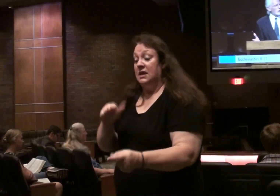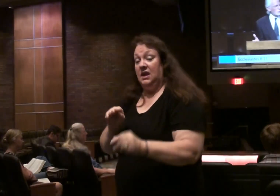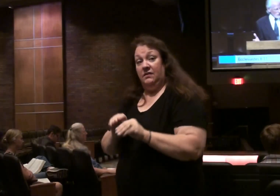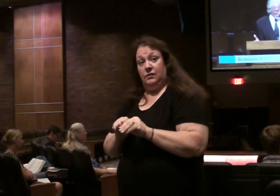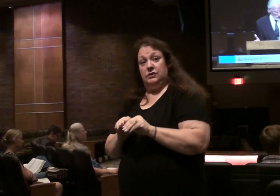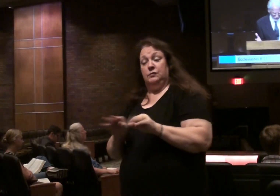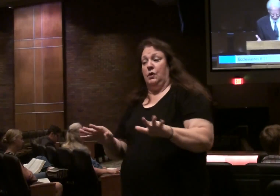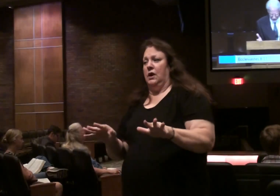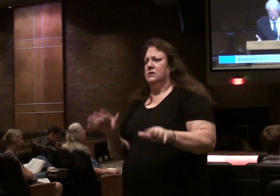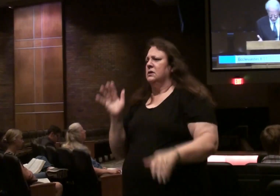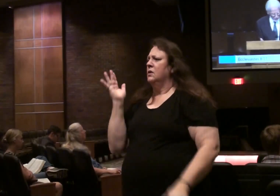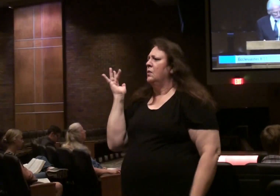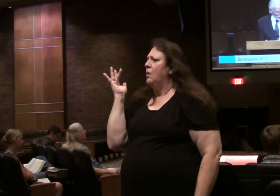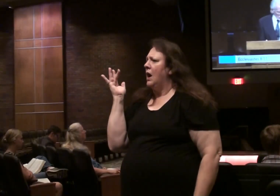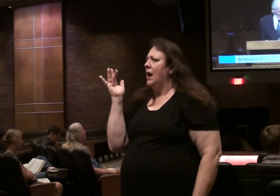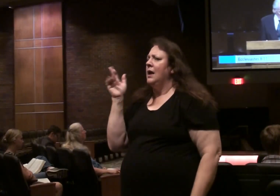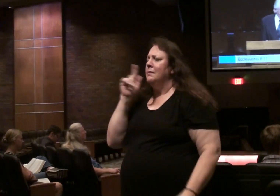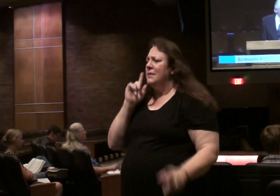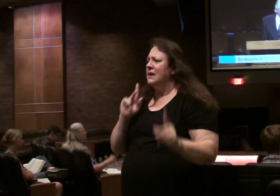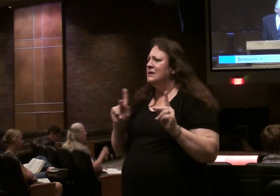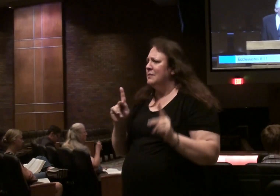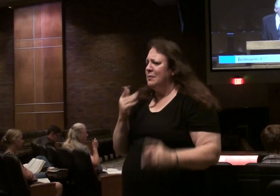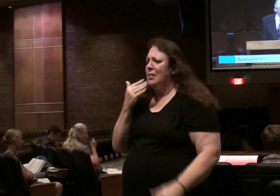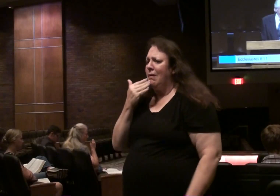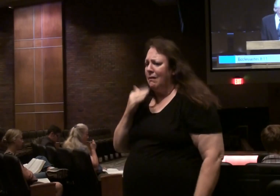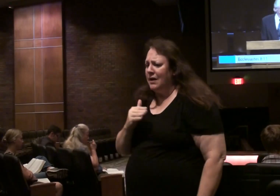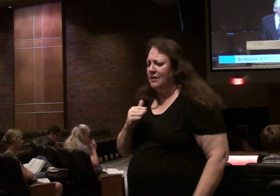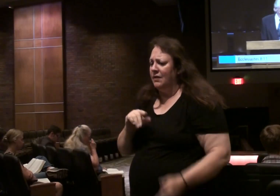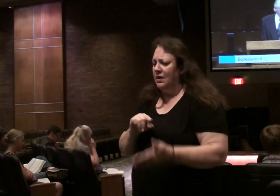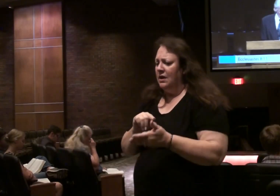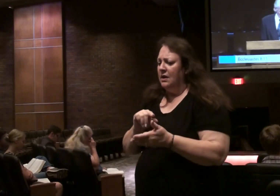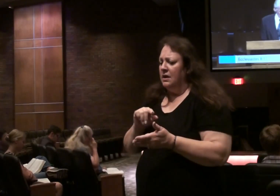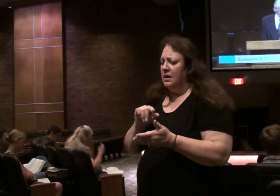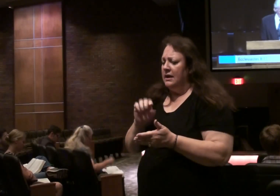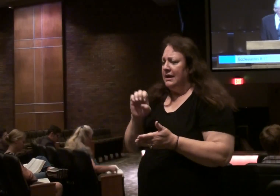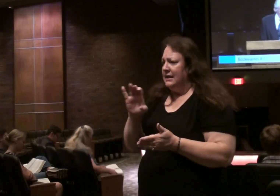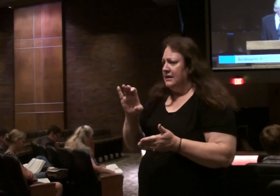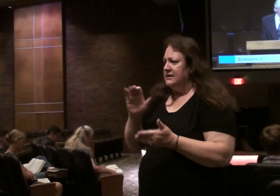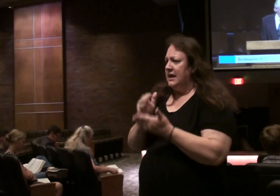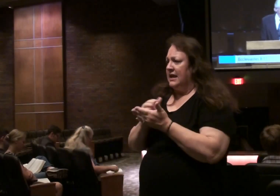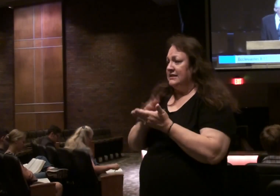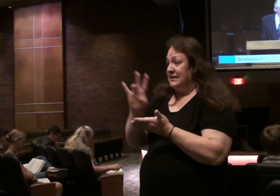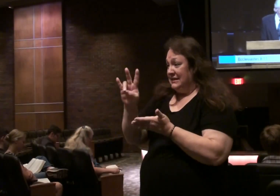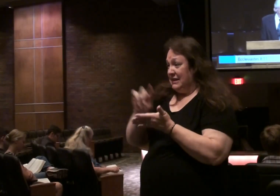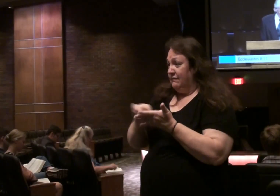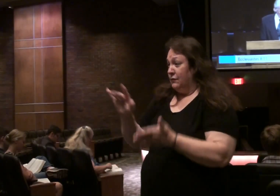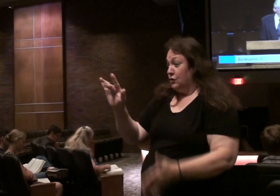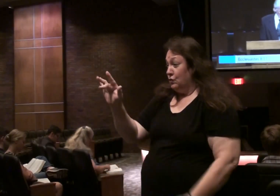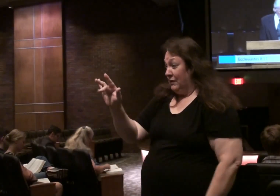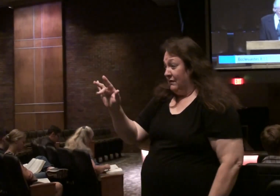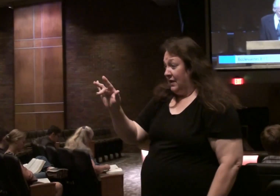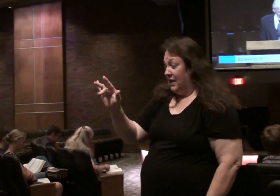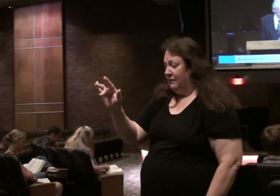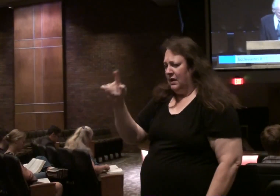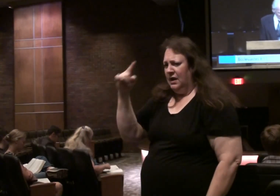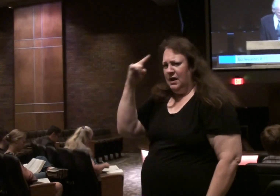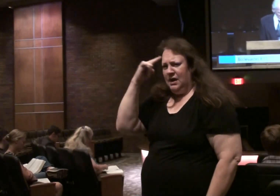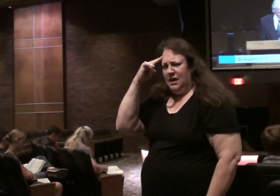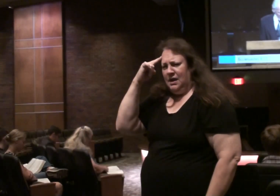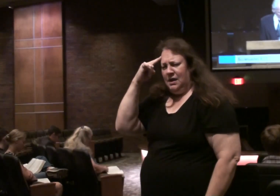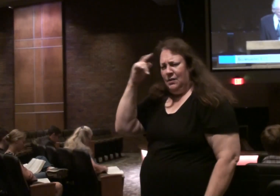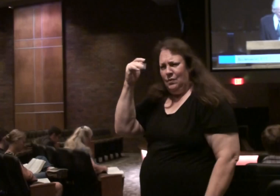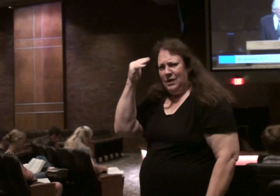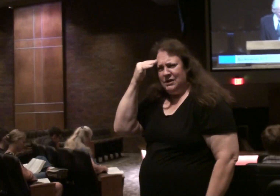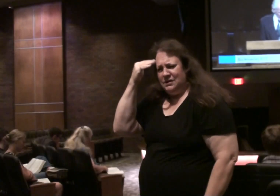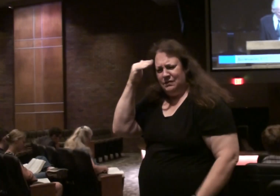Why? Because we're dealing with evil people. Look back in verse 25 of chapter 7. I directed my mind to know,